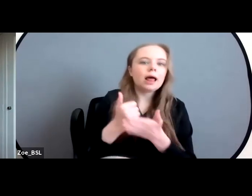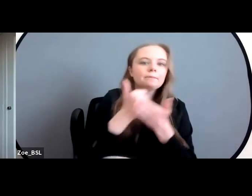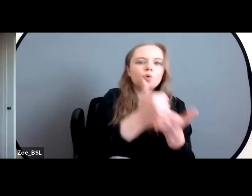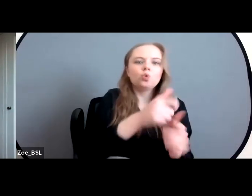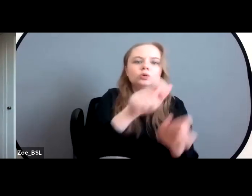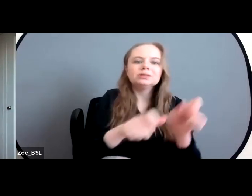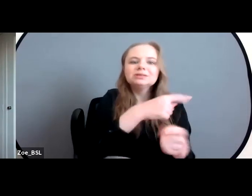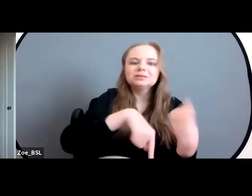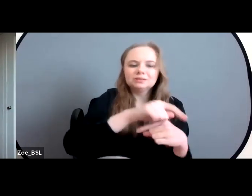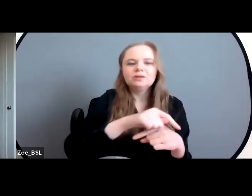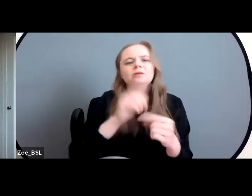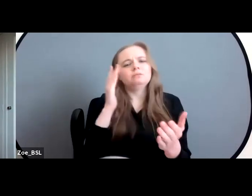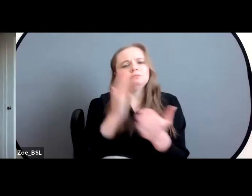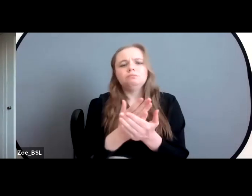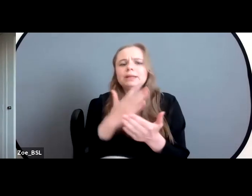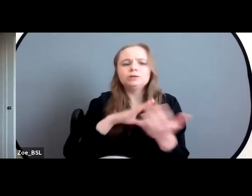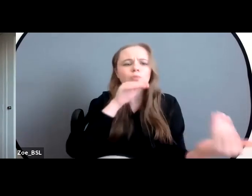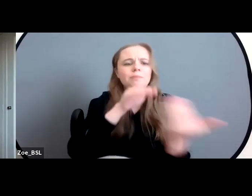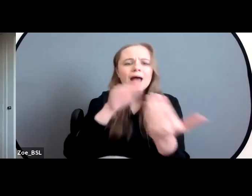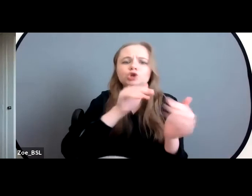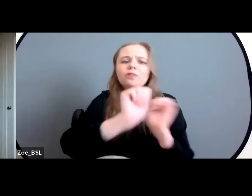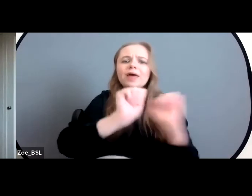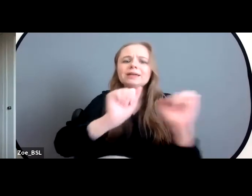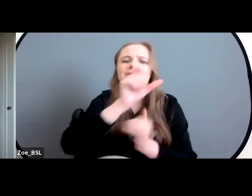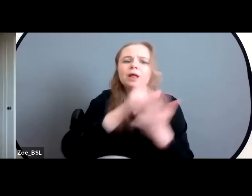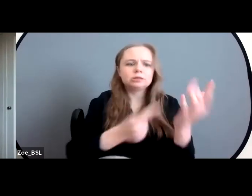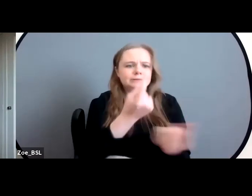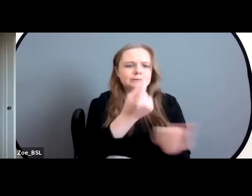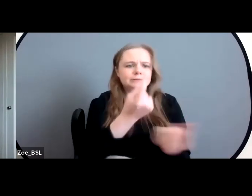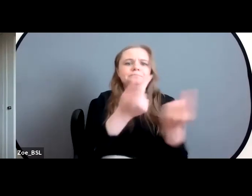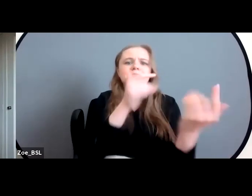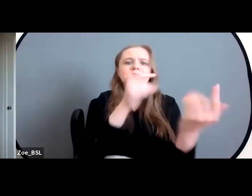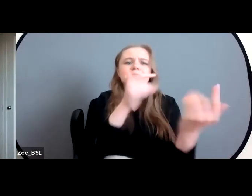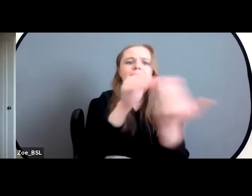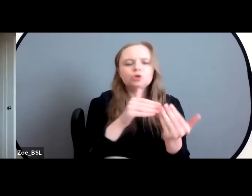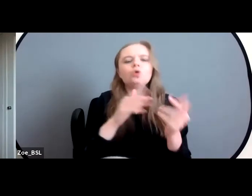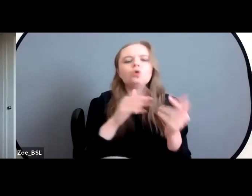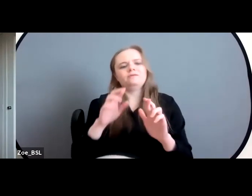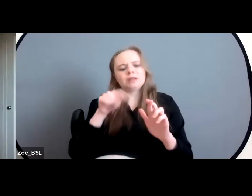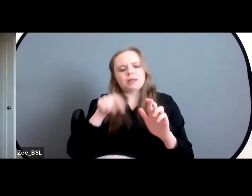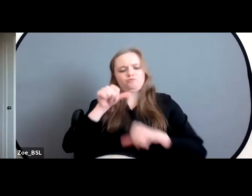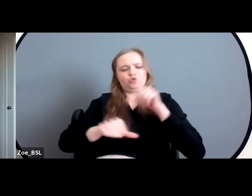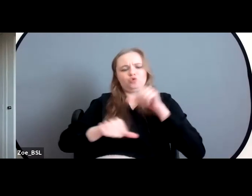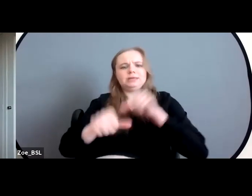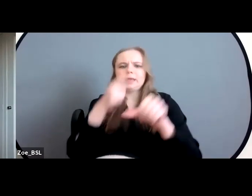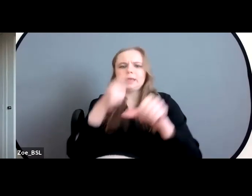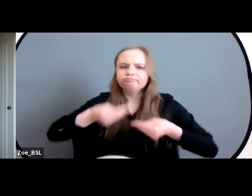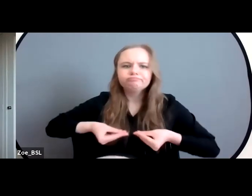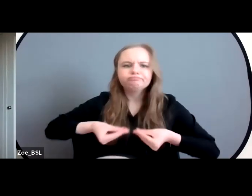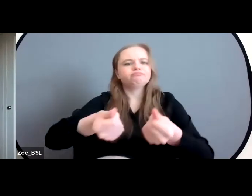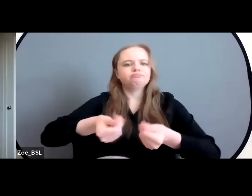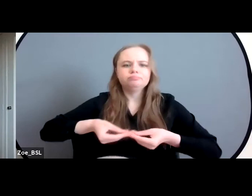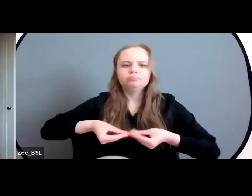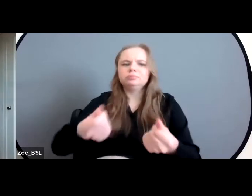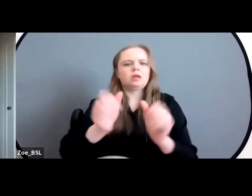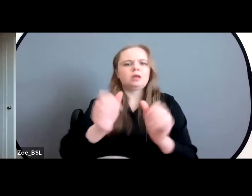that really is tailored to their condition, and that hopefully we can narrow down these processes where we don't have to repeat ourselves